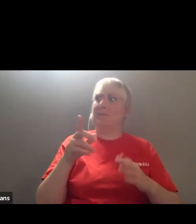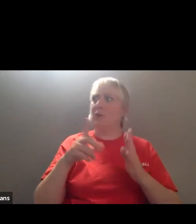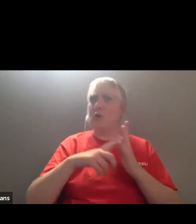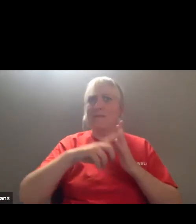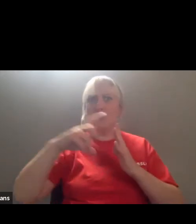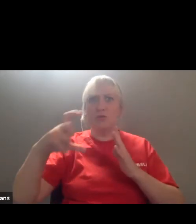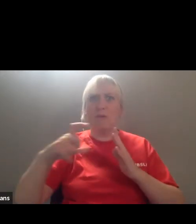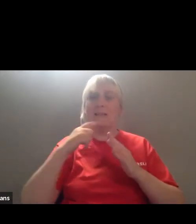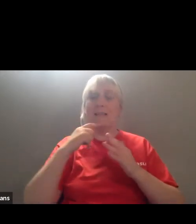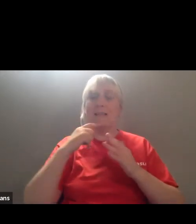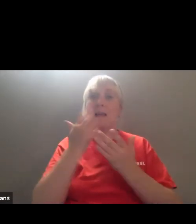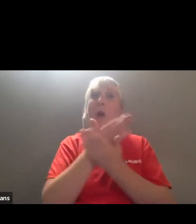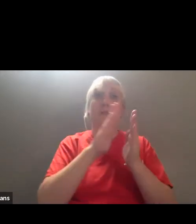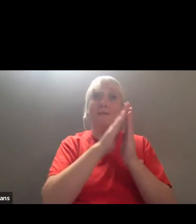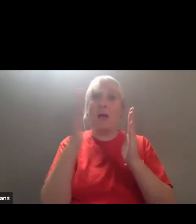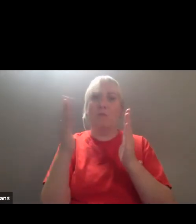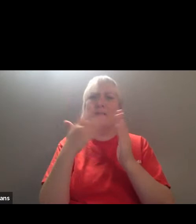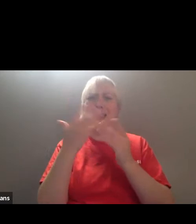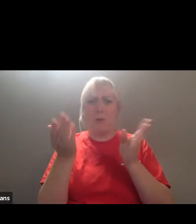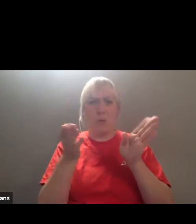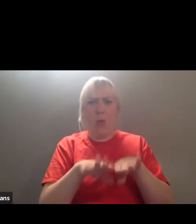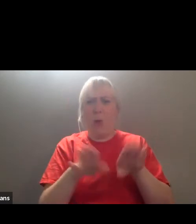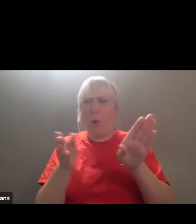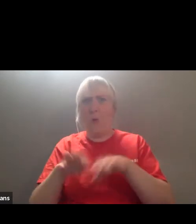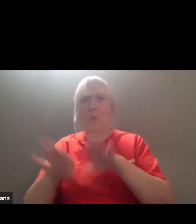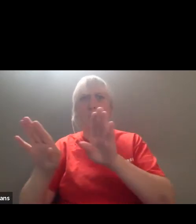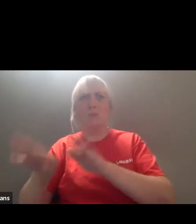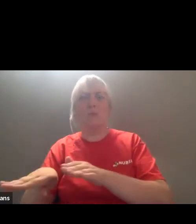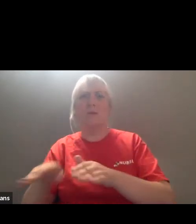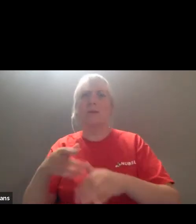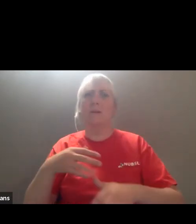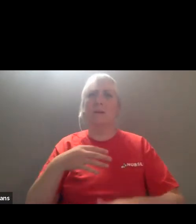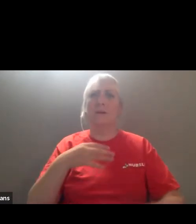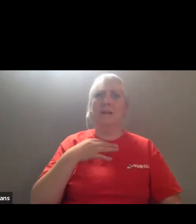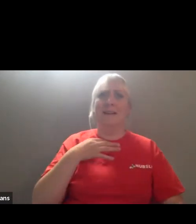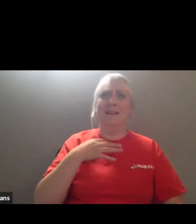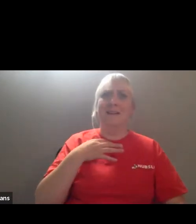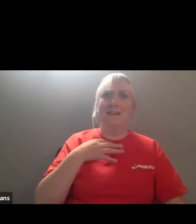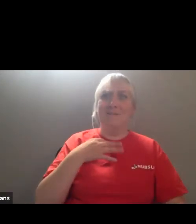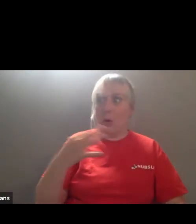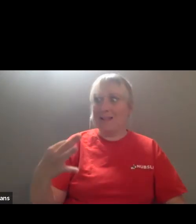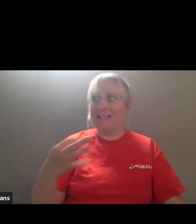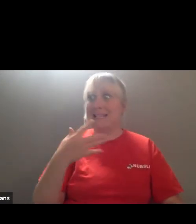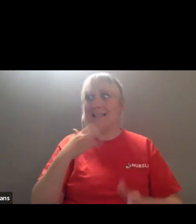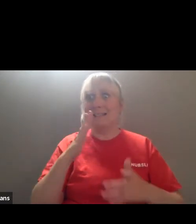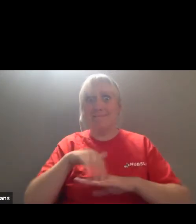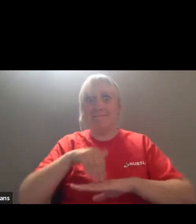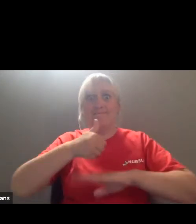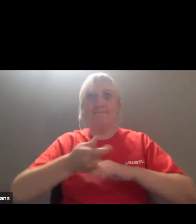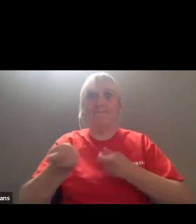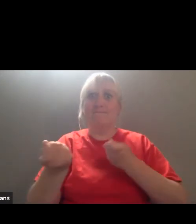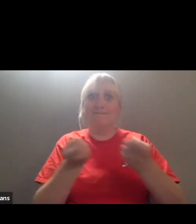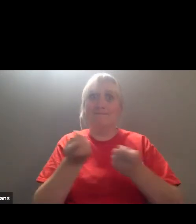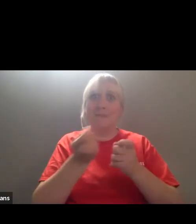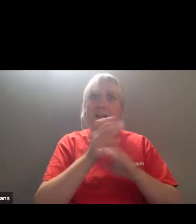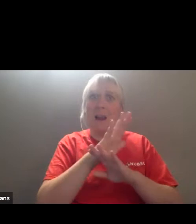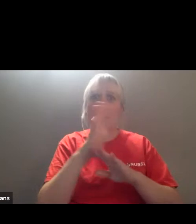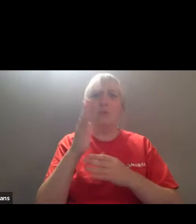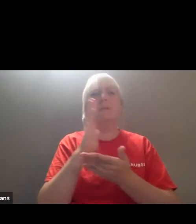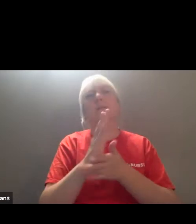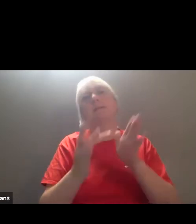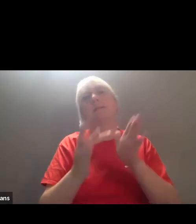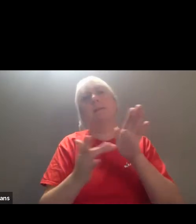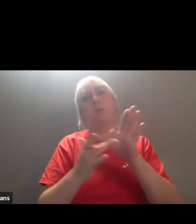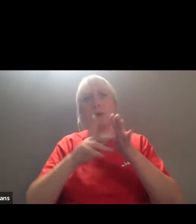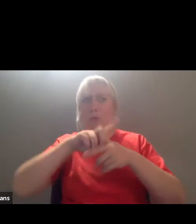being shut, with volunteers running libraries and everything, it's really important that we join the fight for our